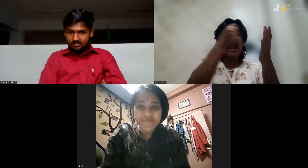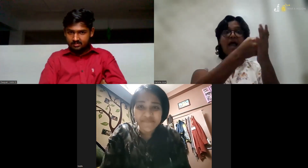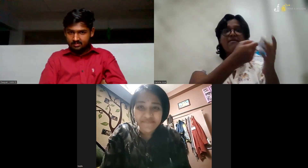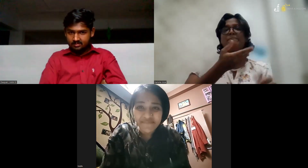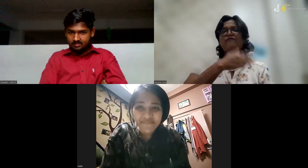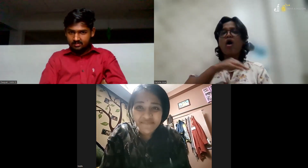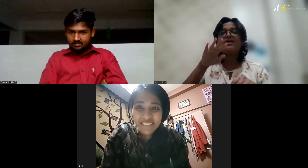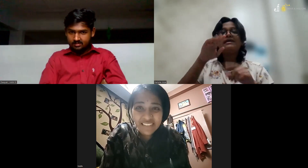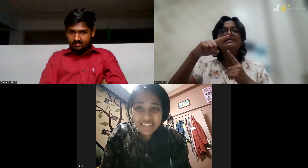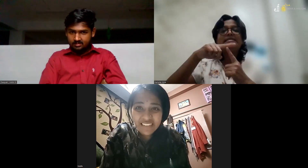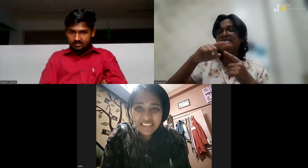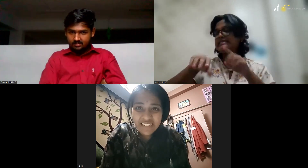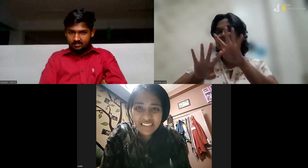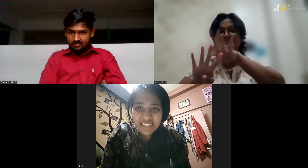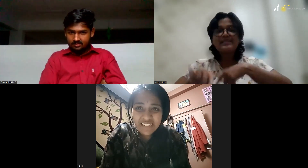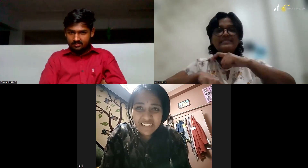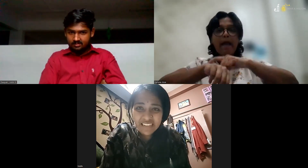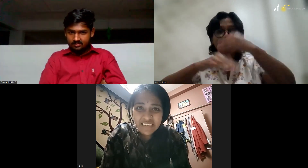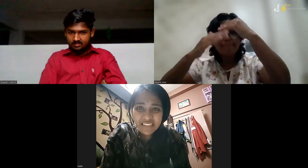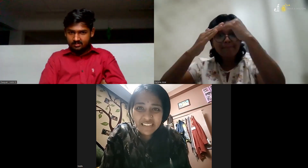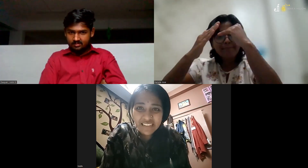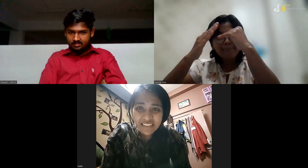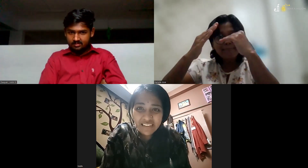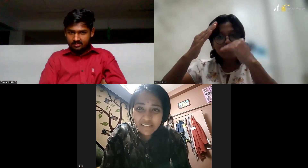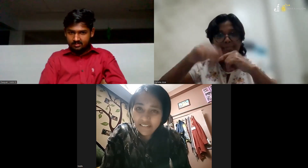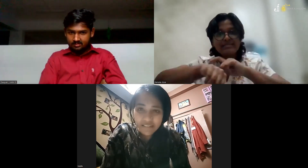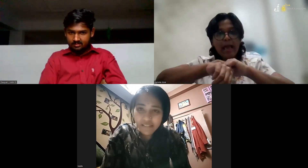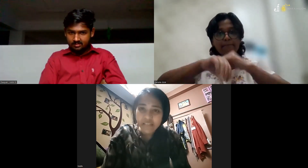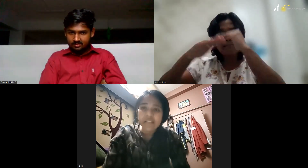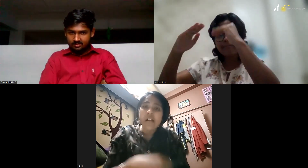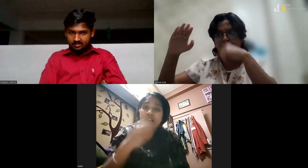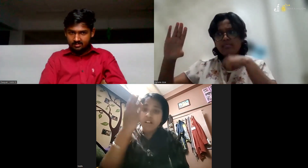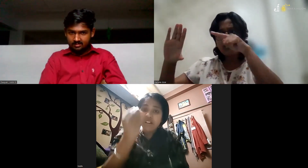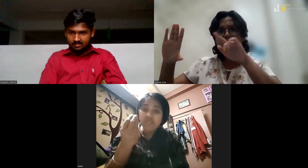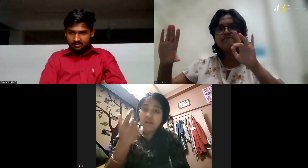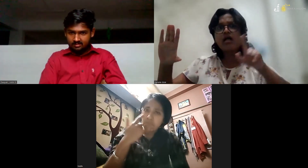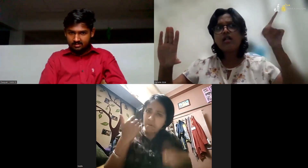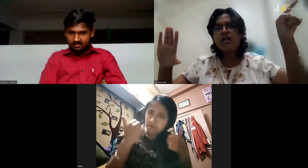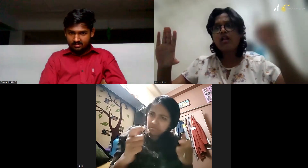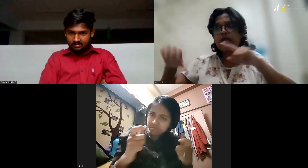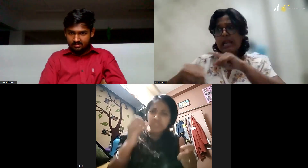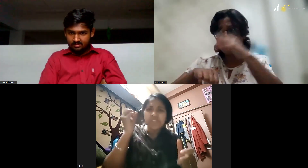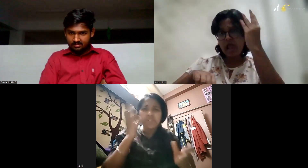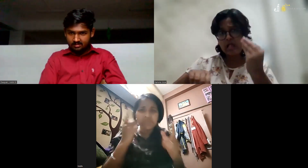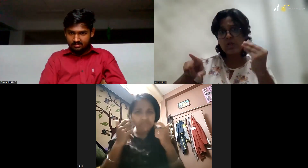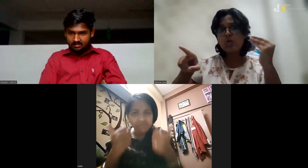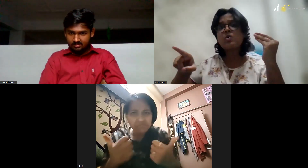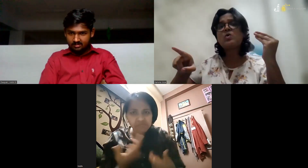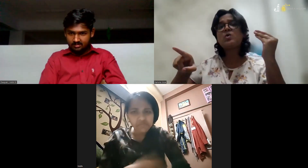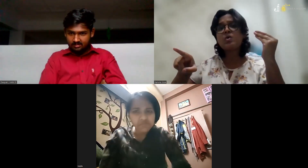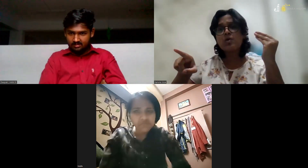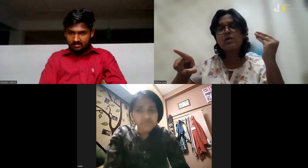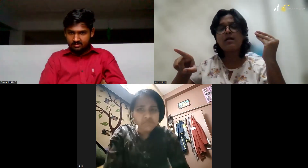about my timing or something like that. So see, I prepare some schedule with the timing, a proper time schedule.